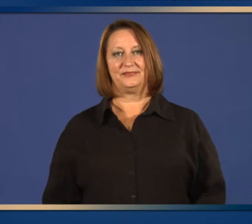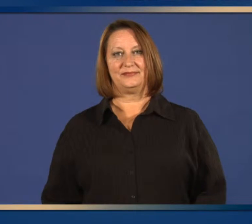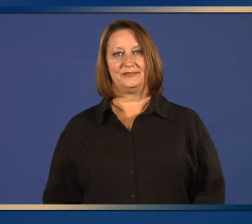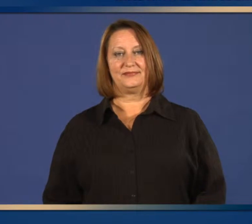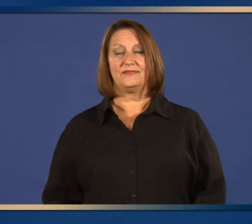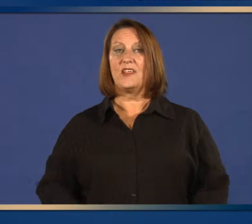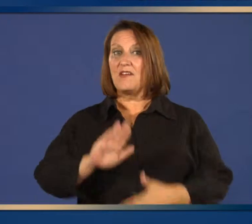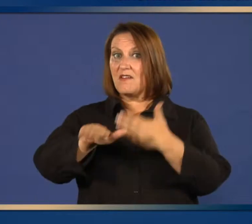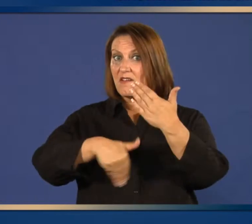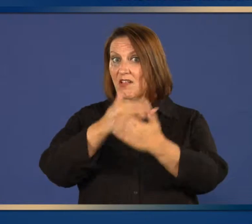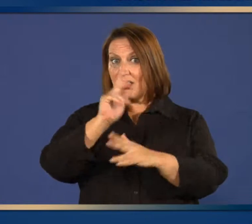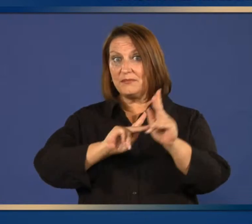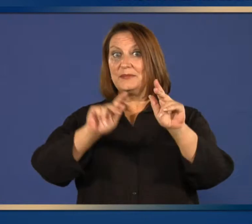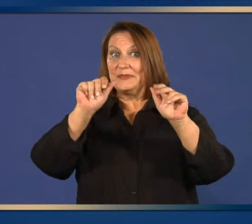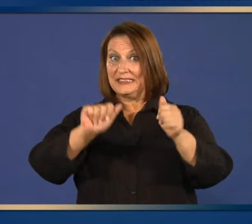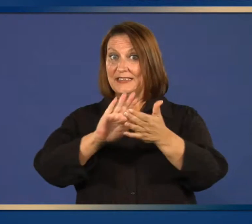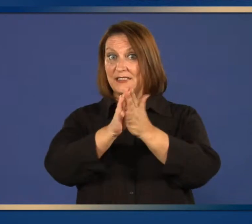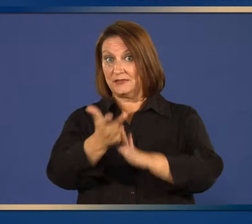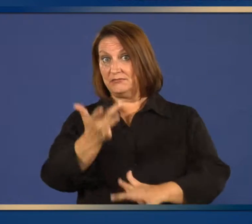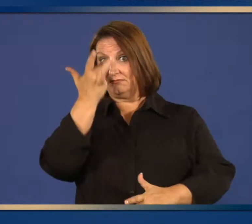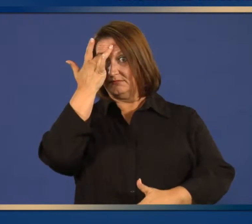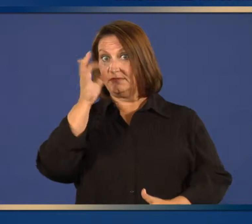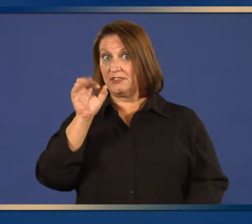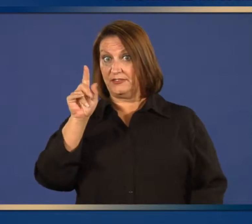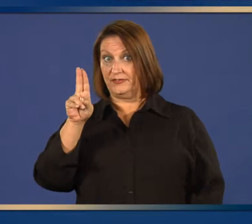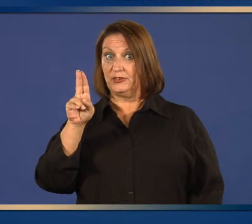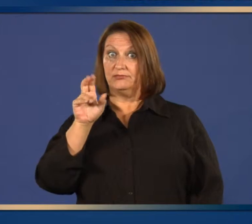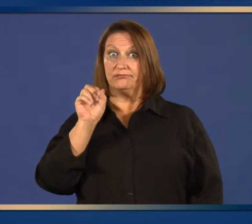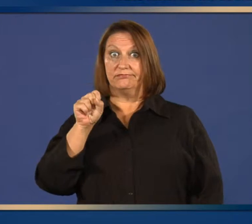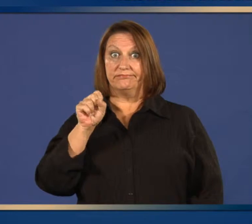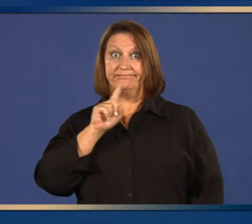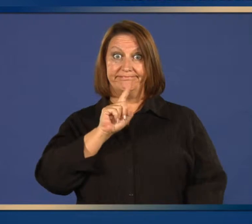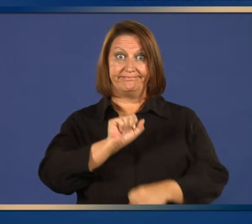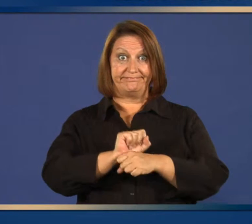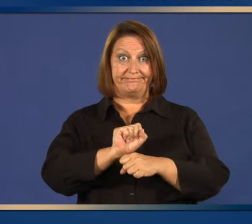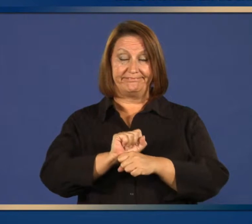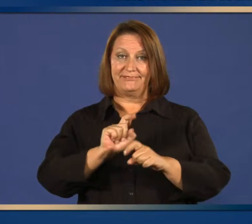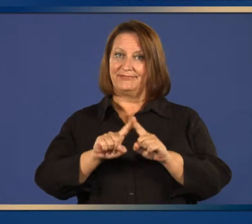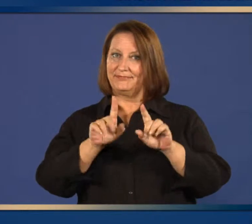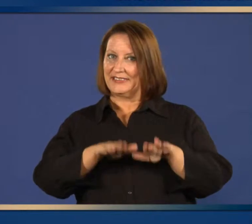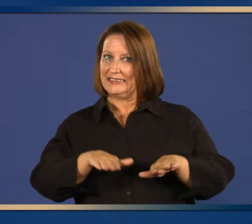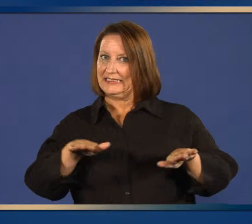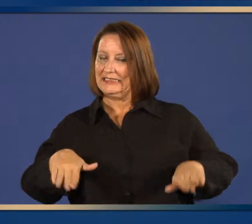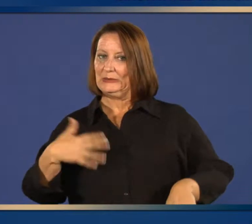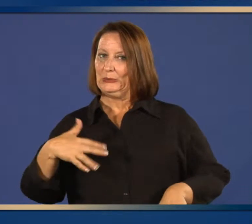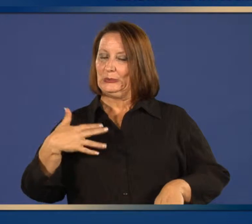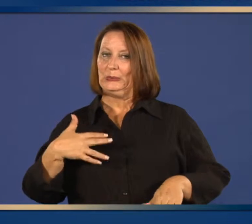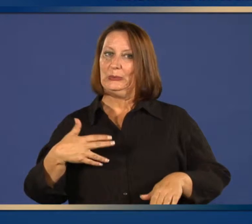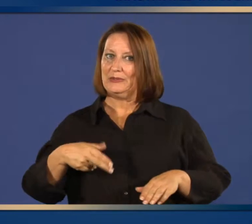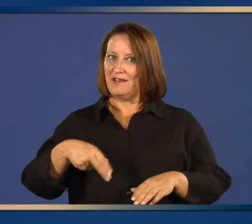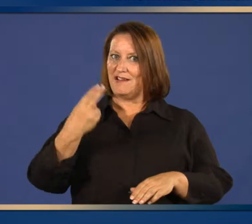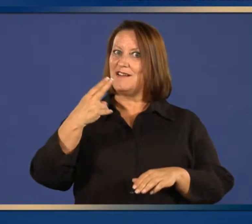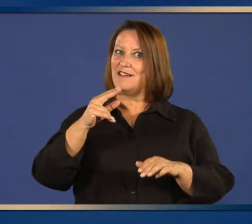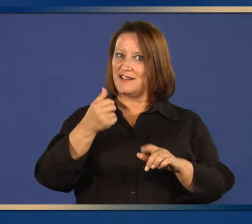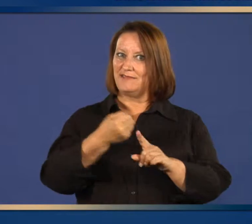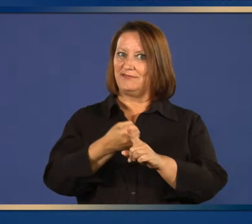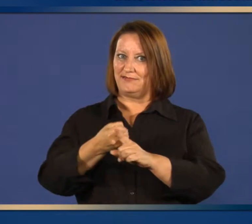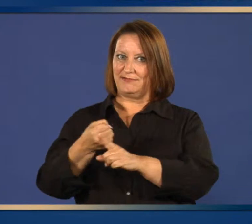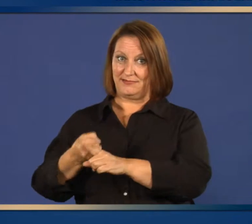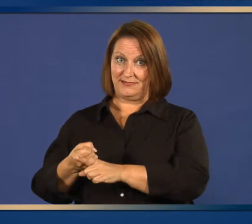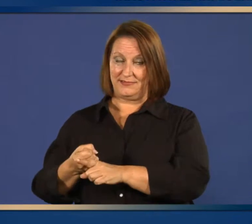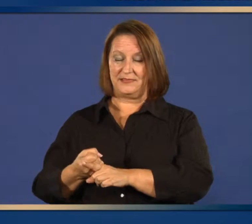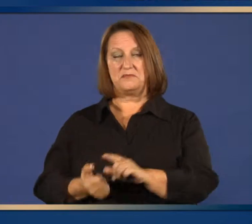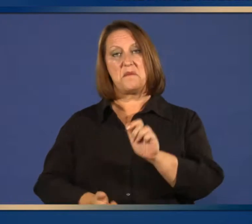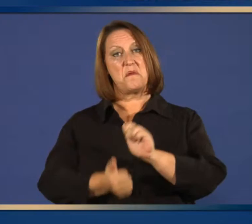Anyone can get influenza, but rates of infection are highest among children. For most